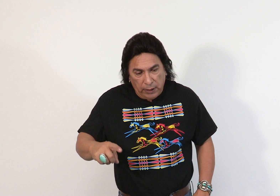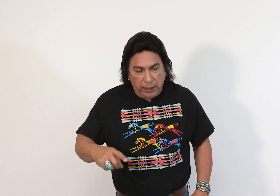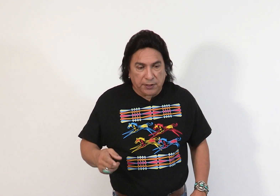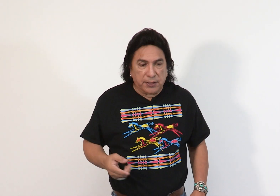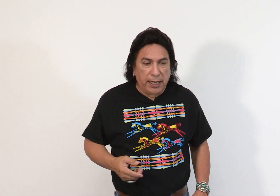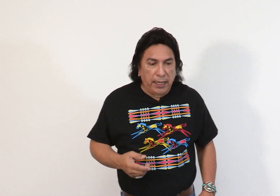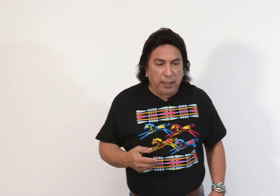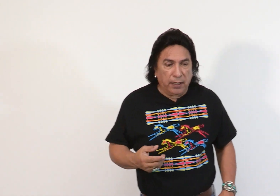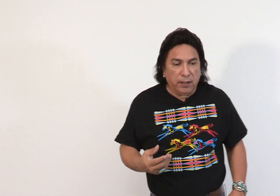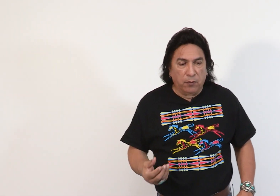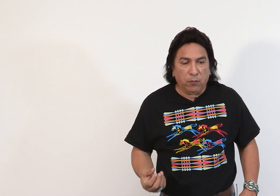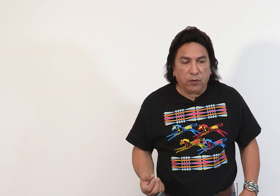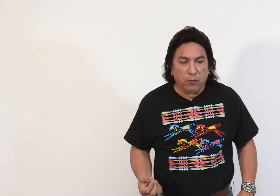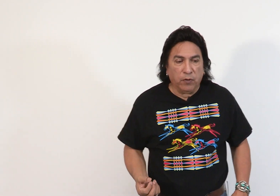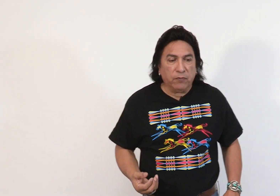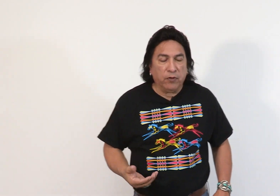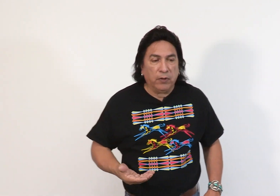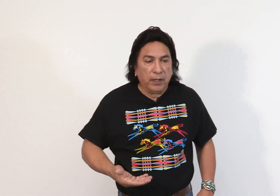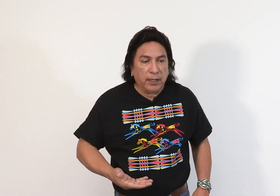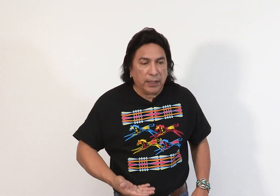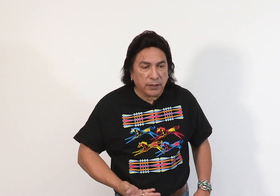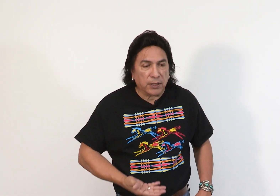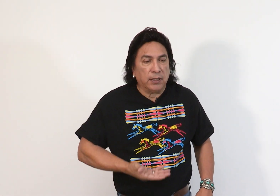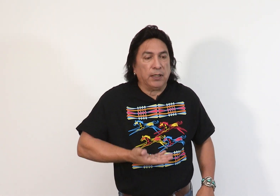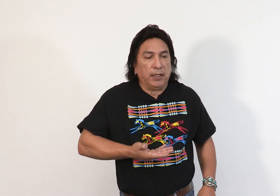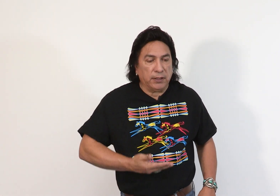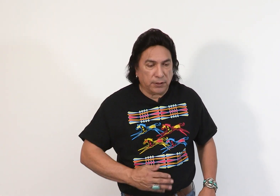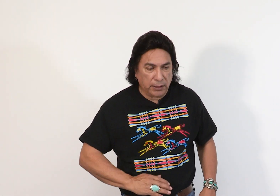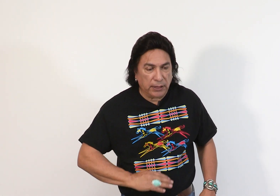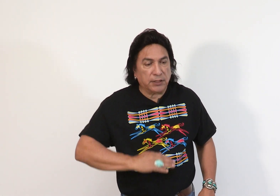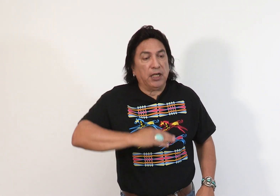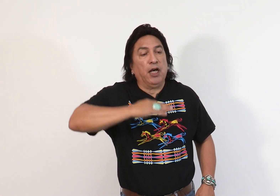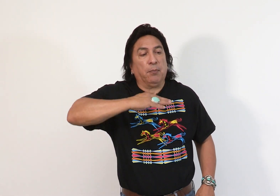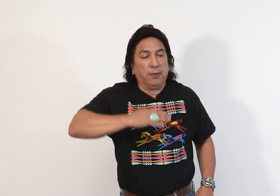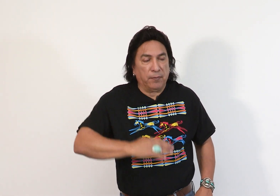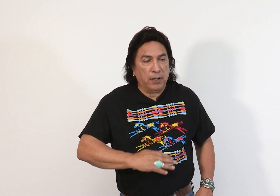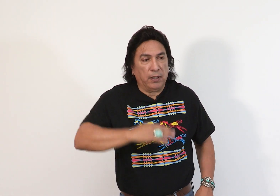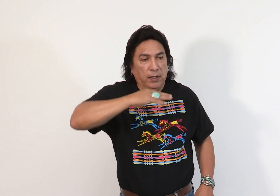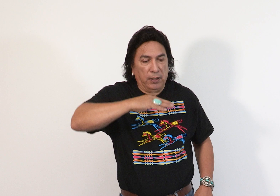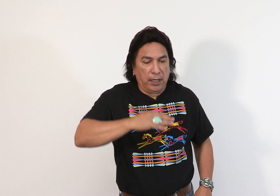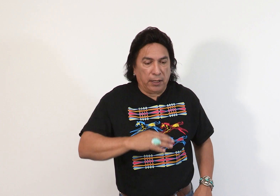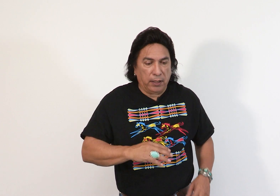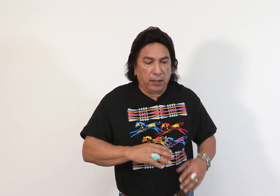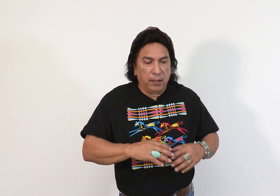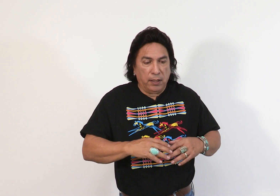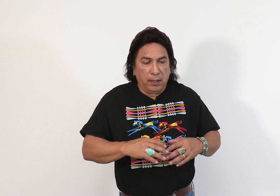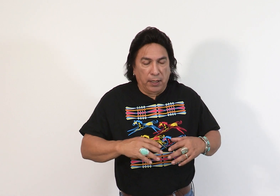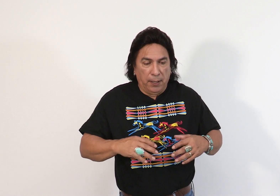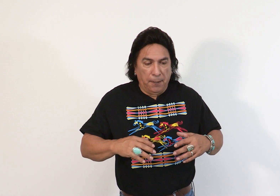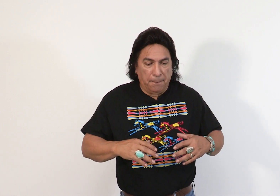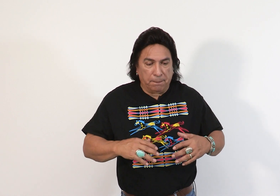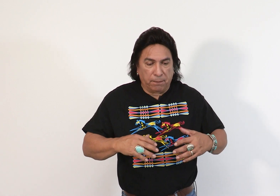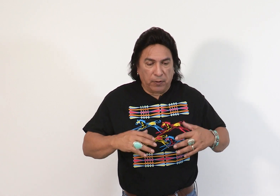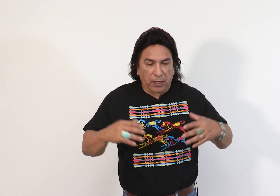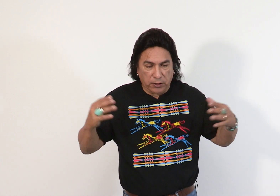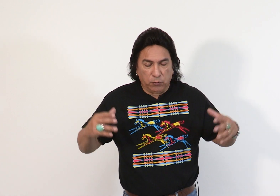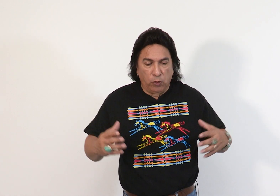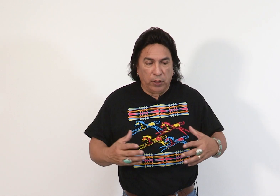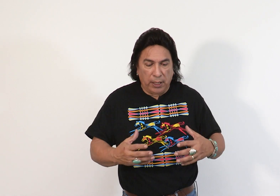Let's say the river is up, like it's swollen, like